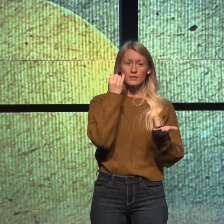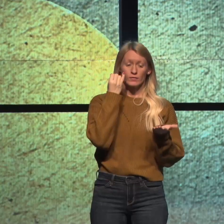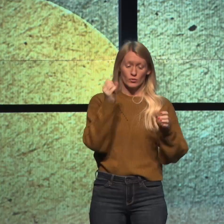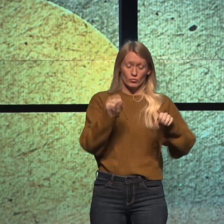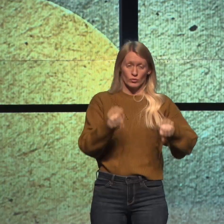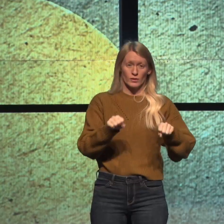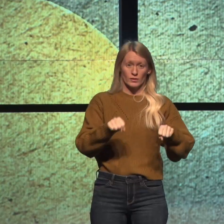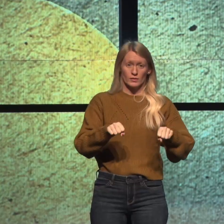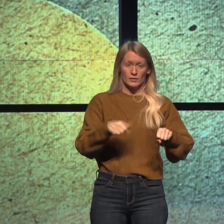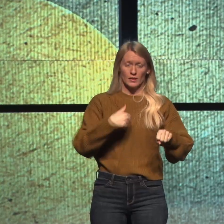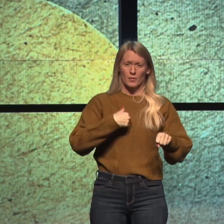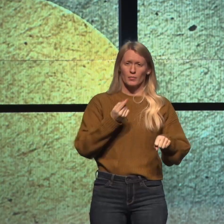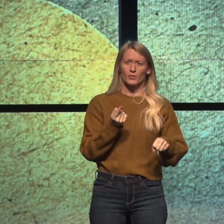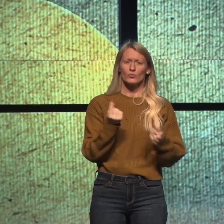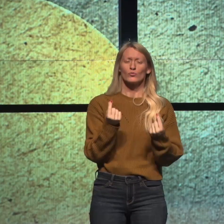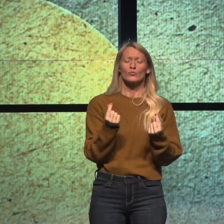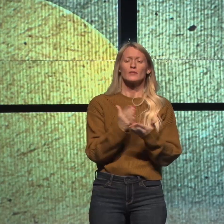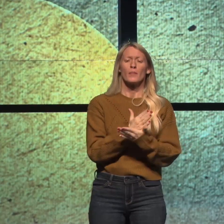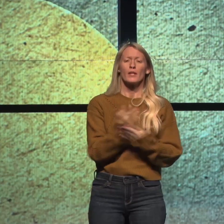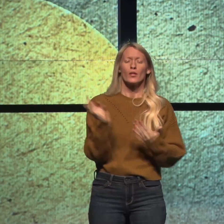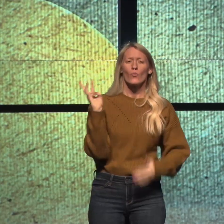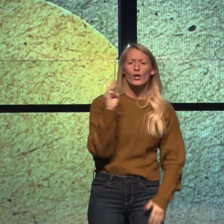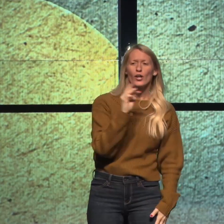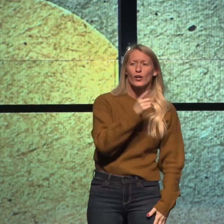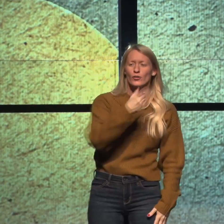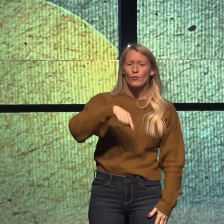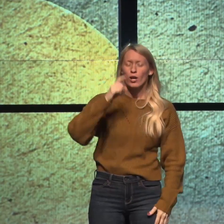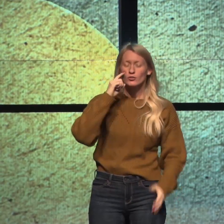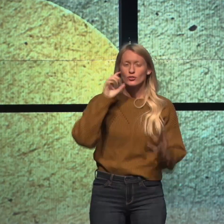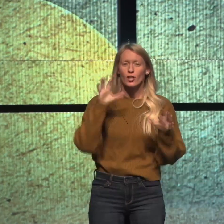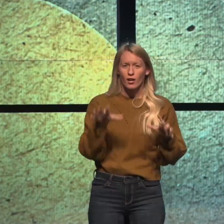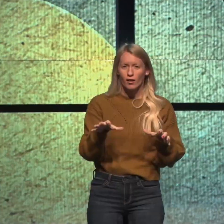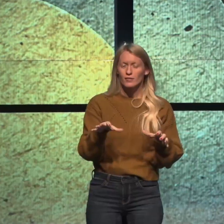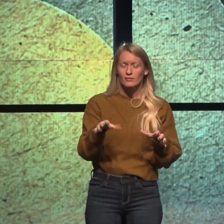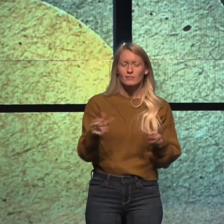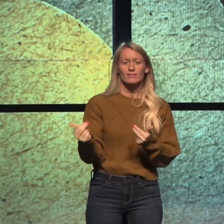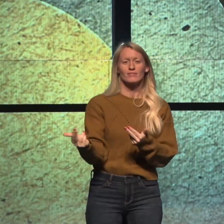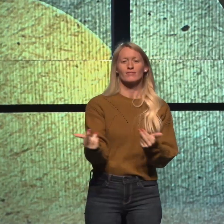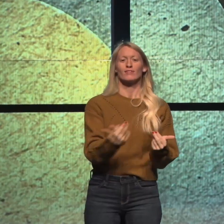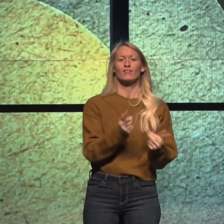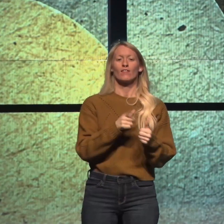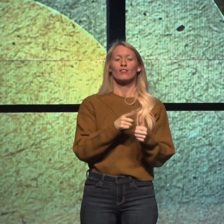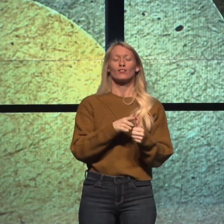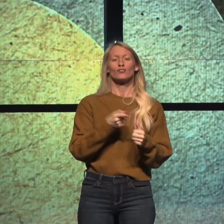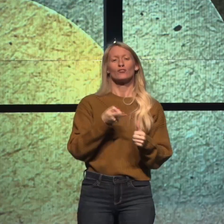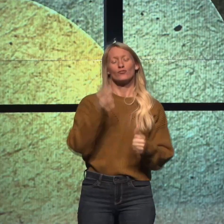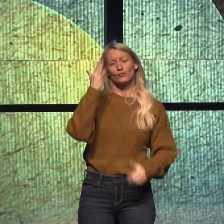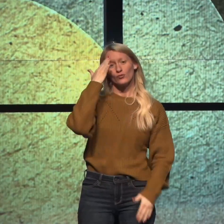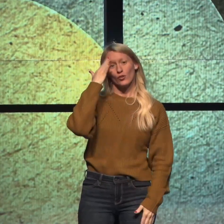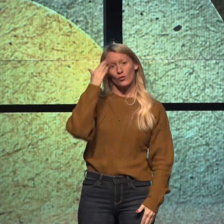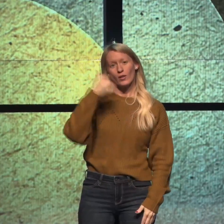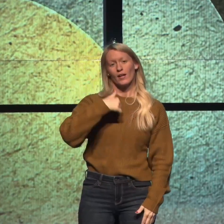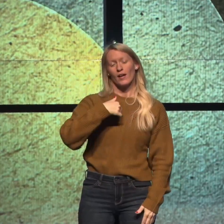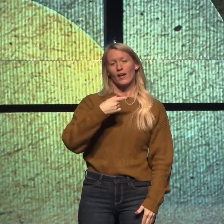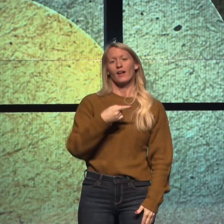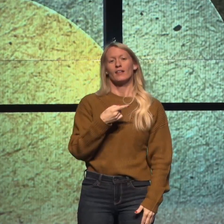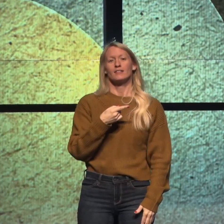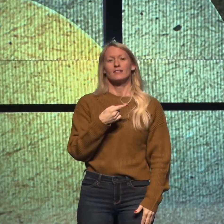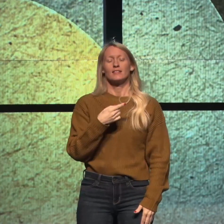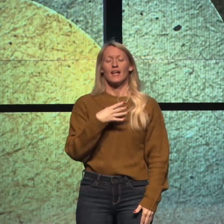something weird. How many of y'all are shocked? First of all, you should know this about me. I don't like to be